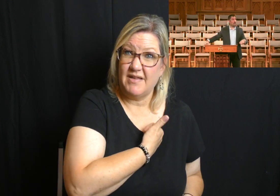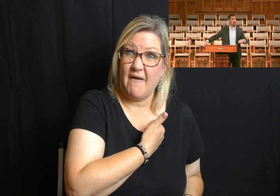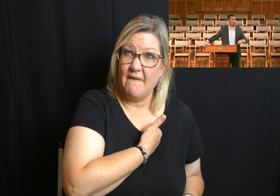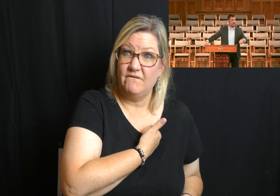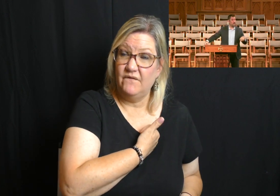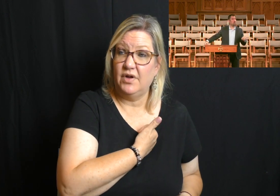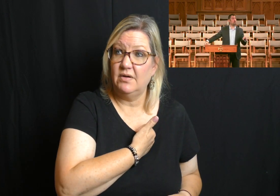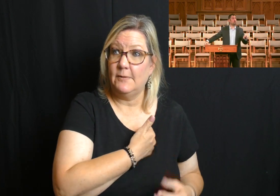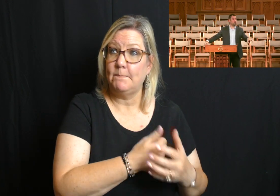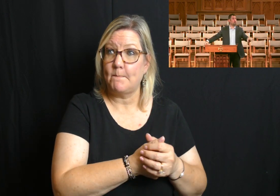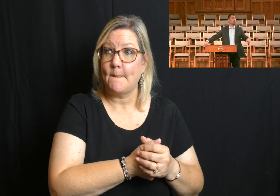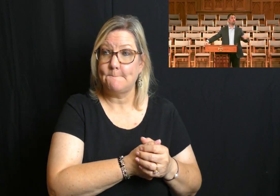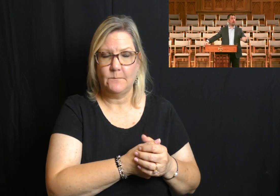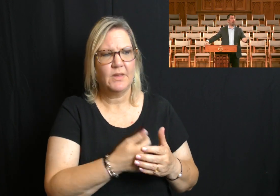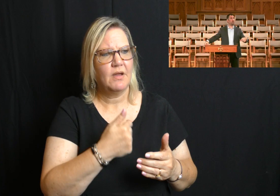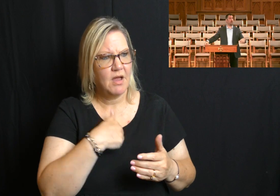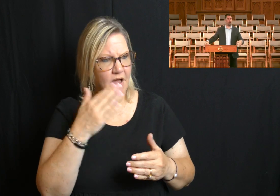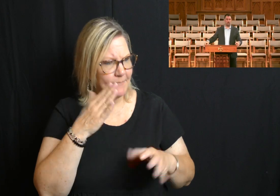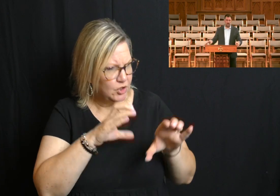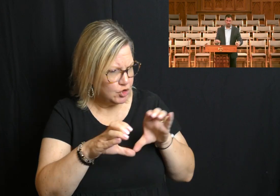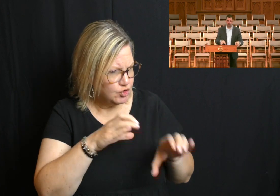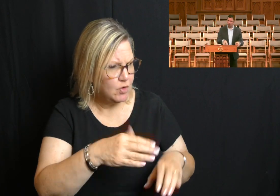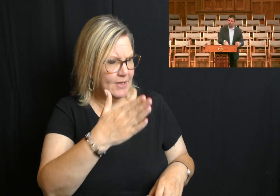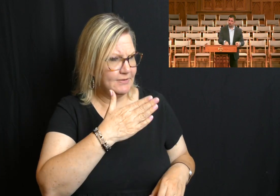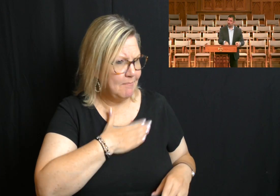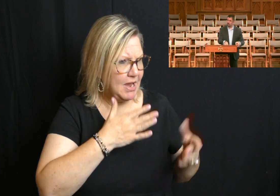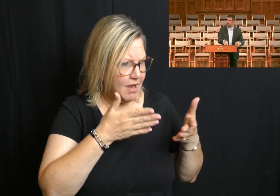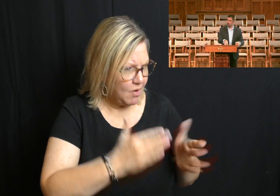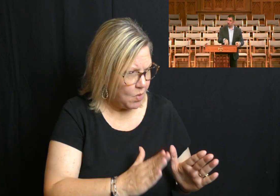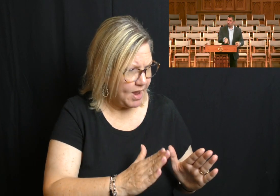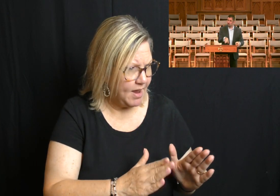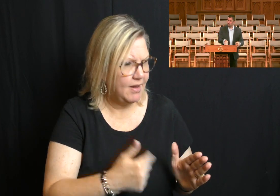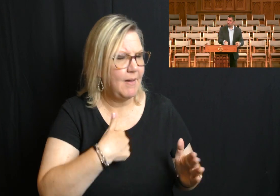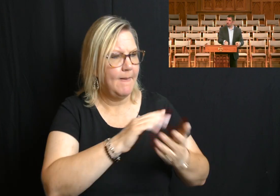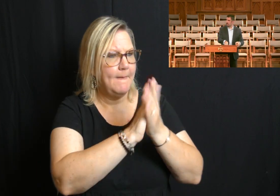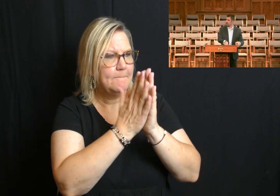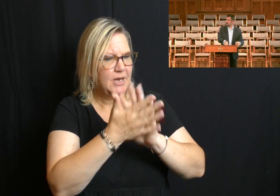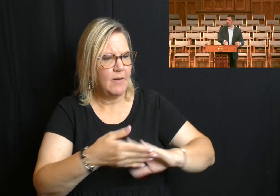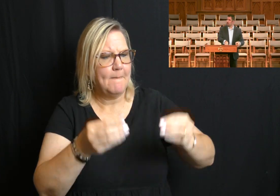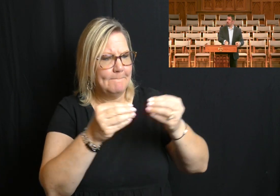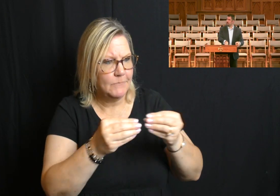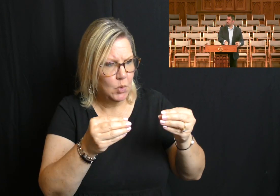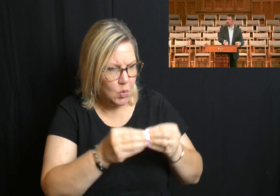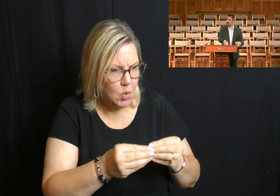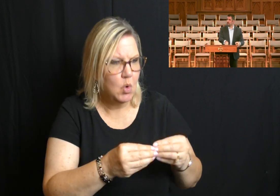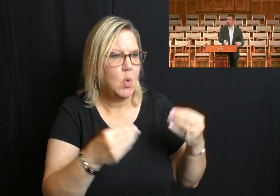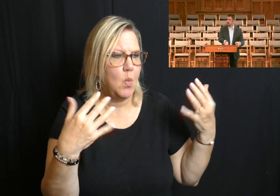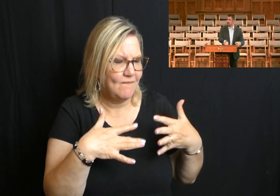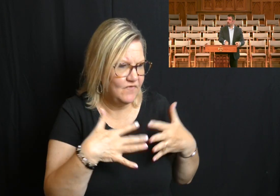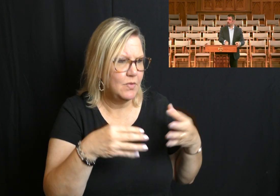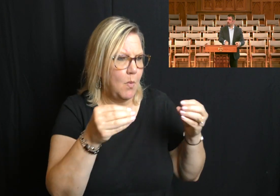Every time I'm saying I'm going to do this my way, I become more fearful, more stressed, more anxious.